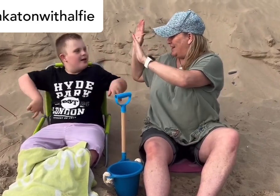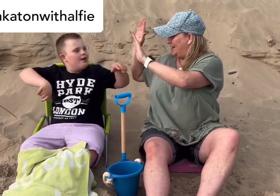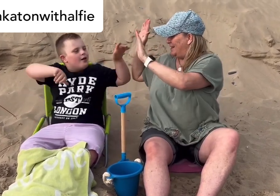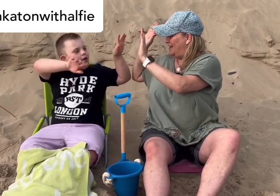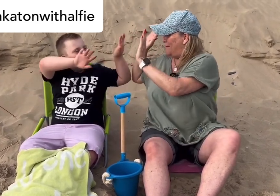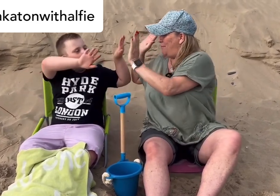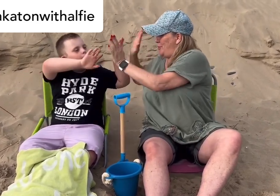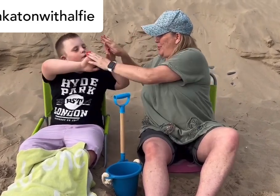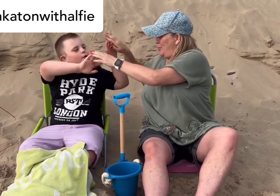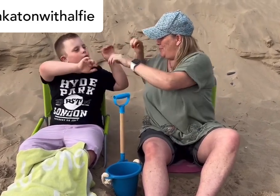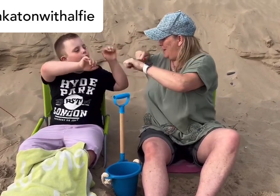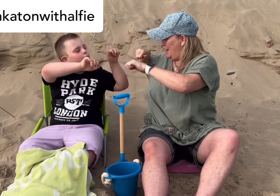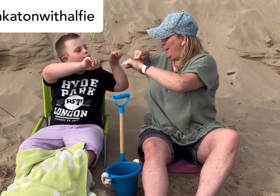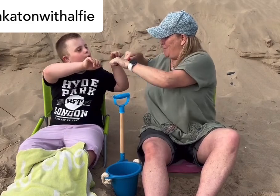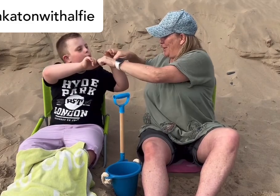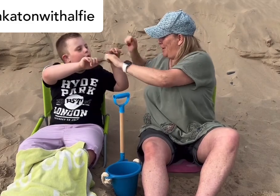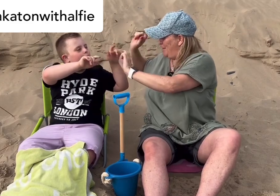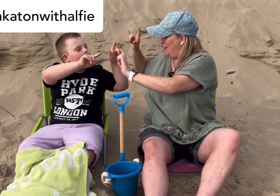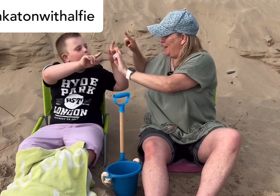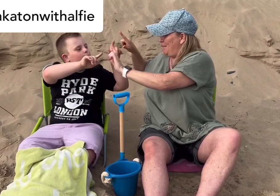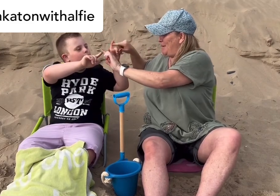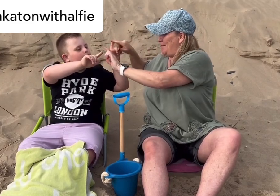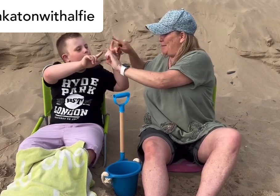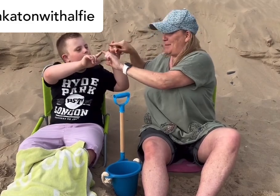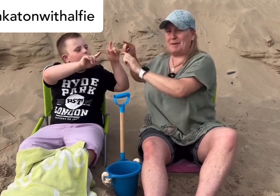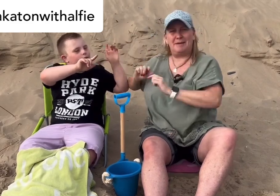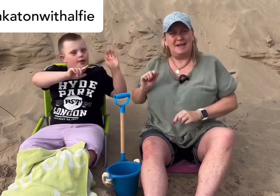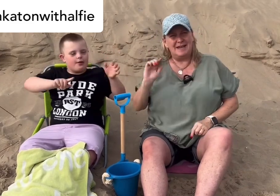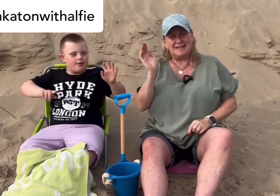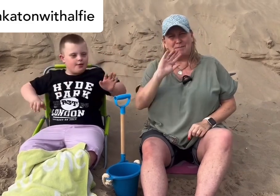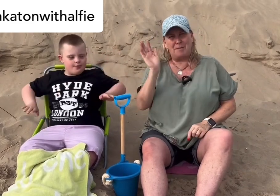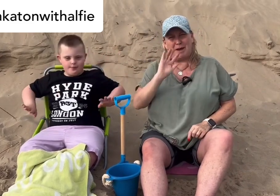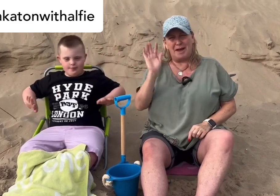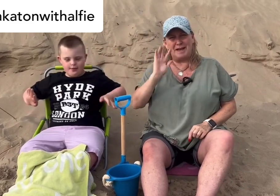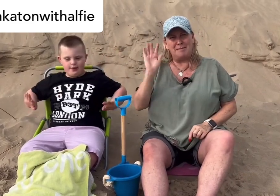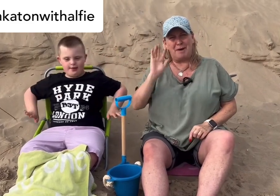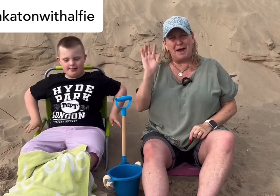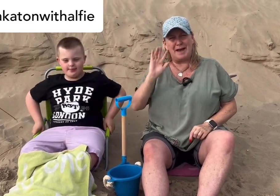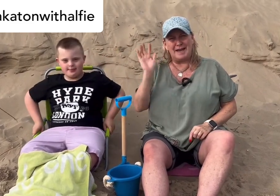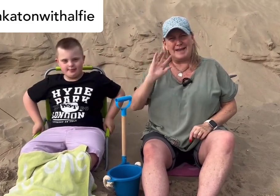Boom. Bum. Say bye-bye. Bye. Bye.